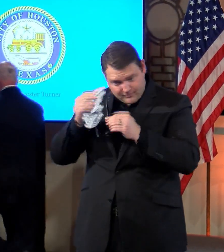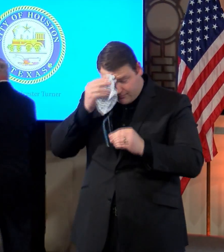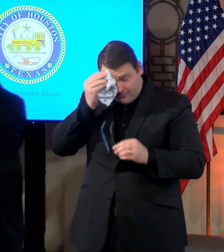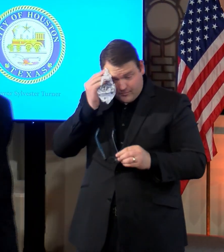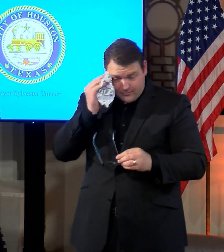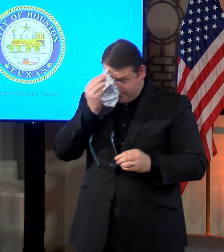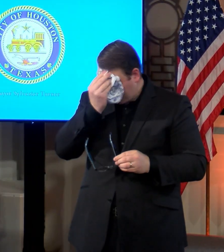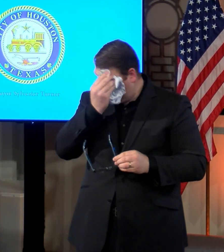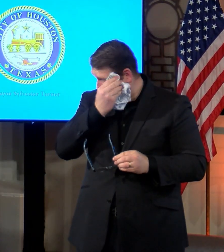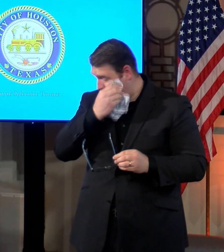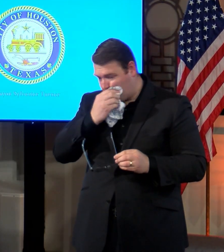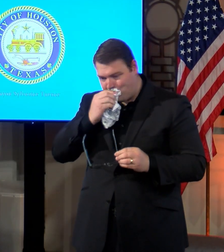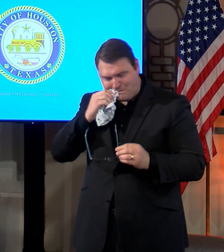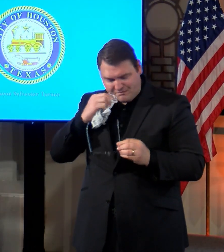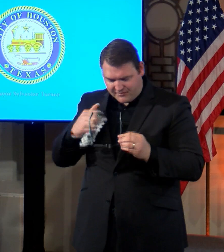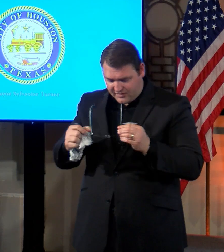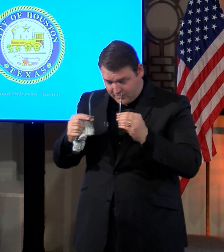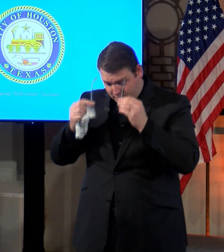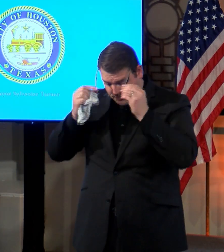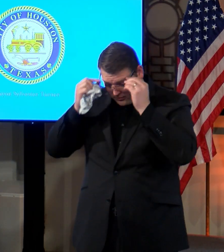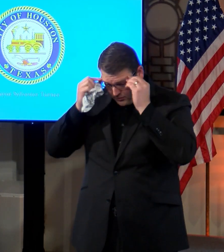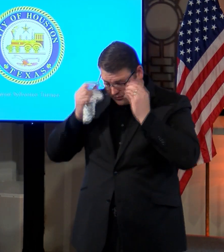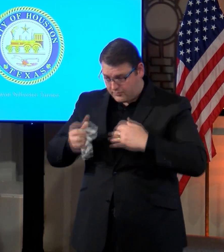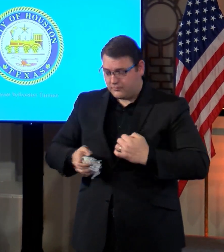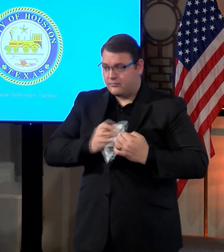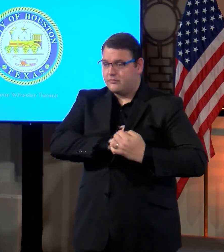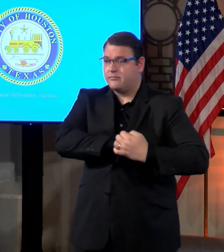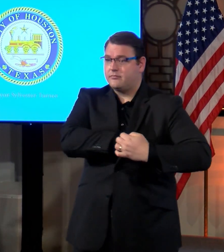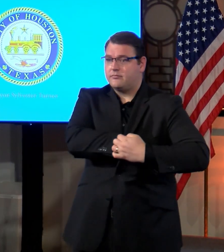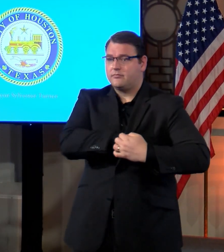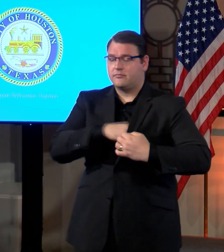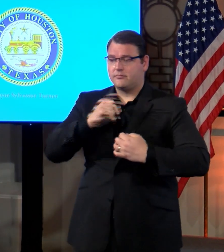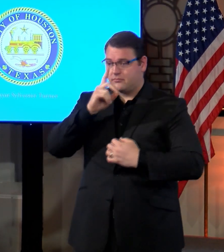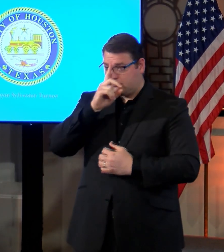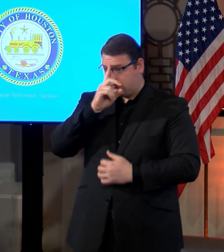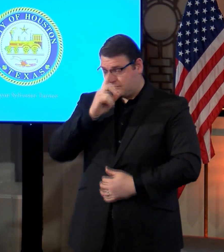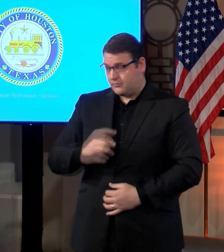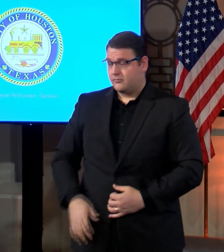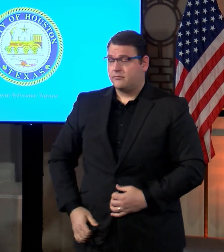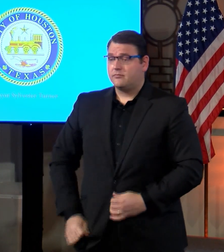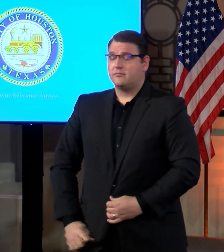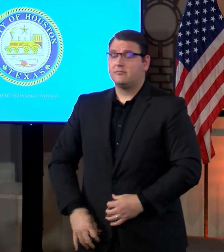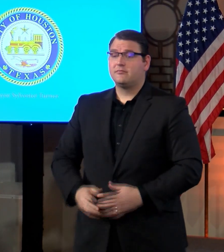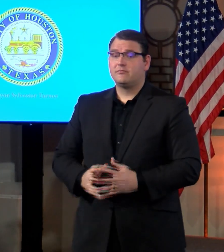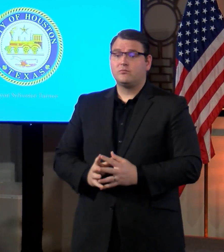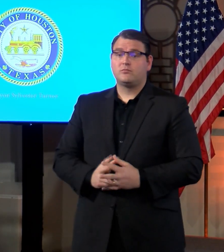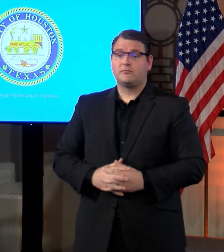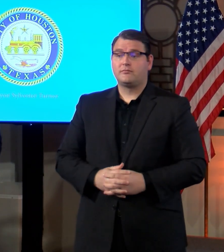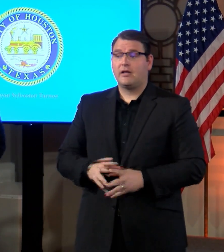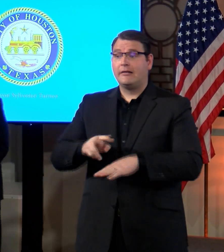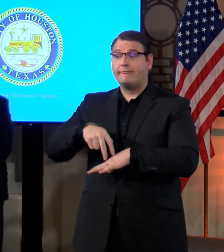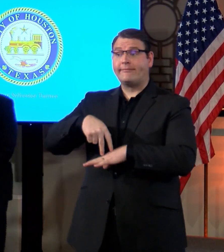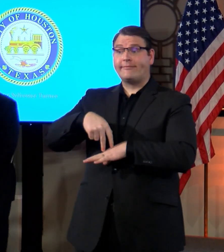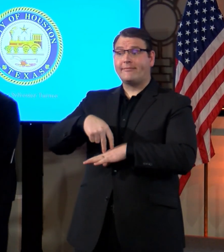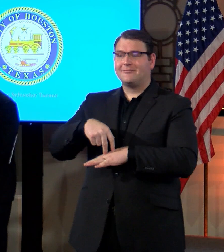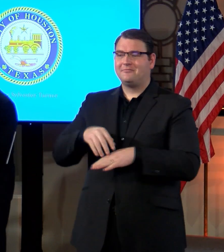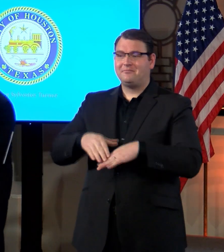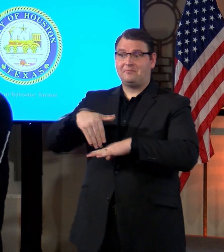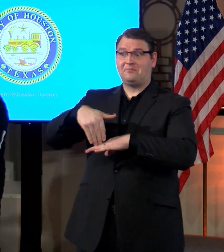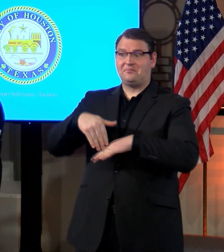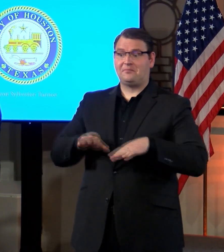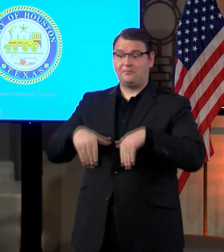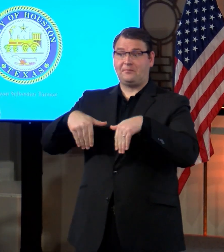Is this able to, I can get on my tippy toes. So thank you, Mayor. So, we have